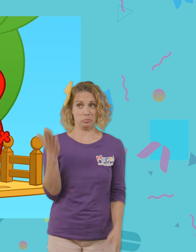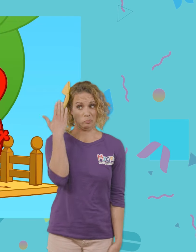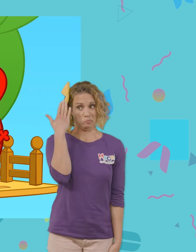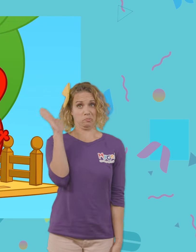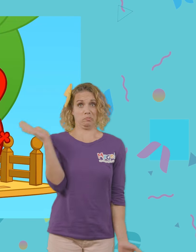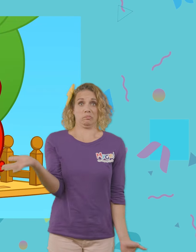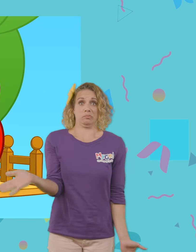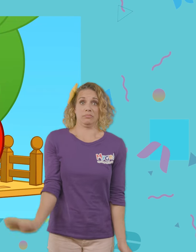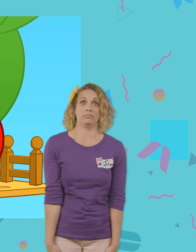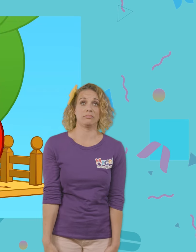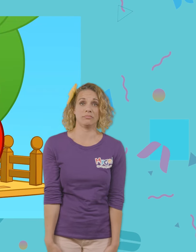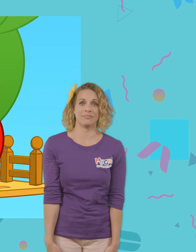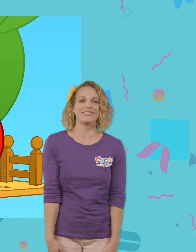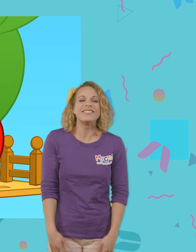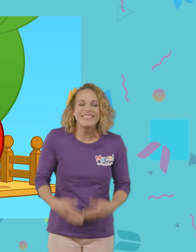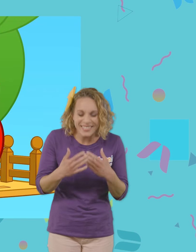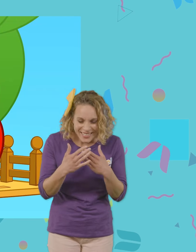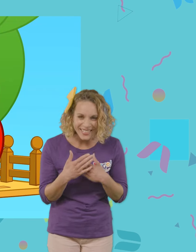I'm Morphle now.